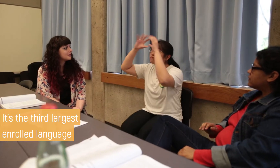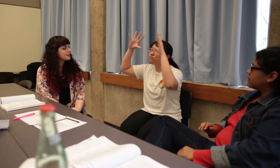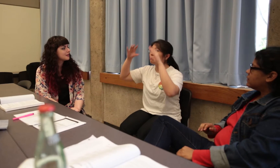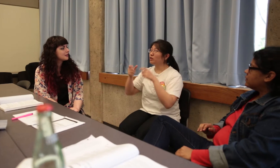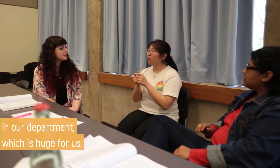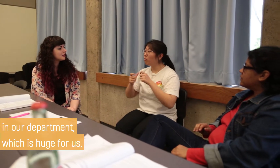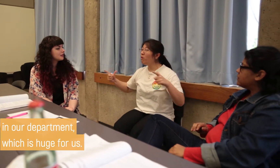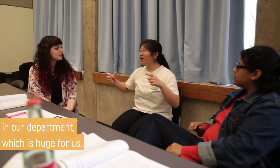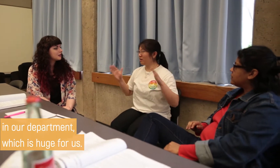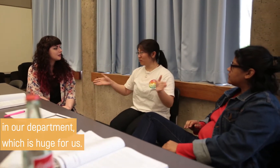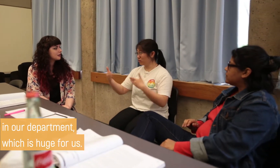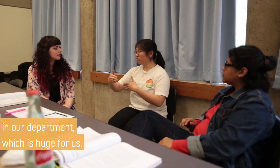language in our department, which is huge for us.